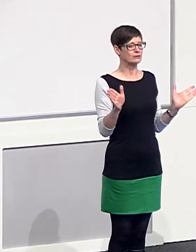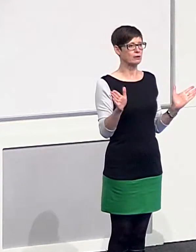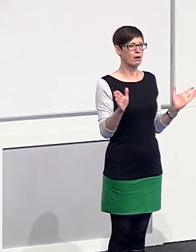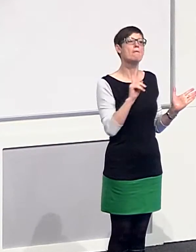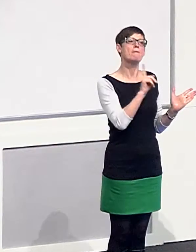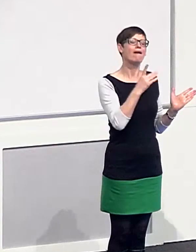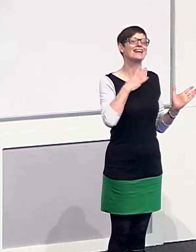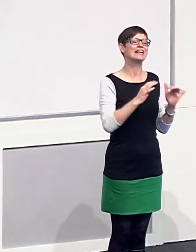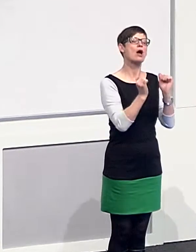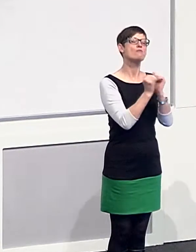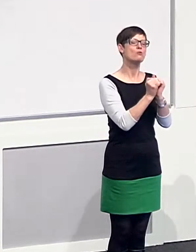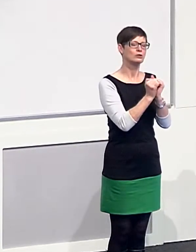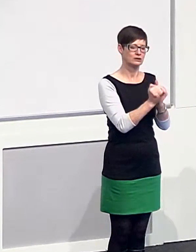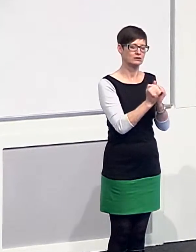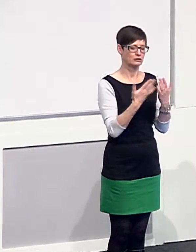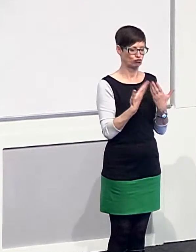transparency.